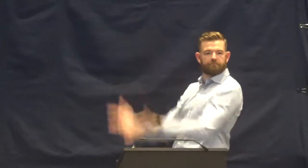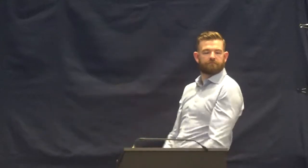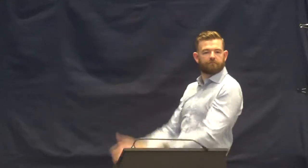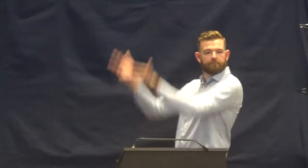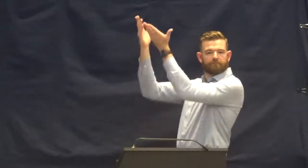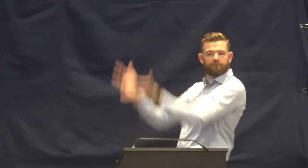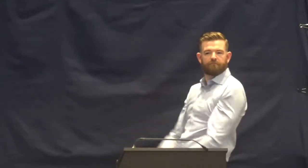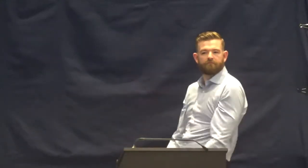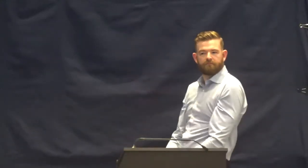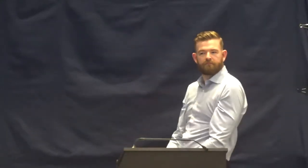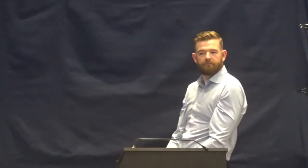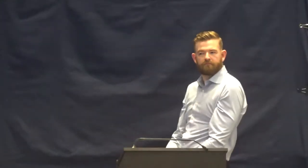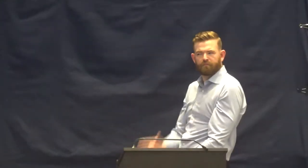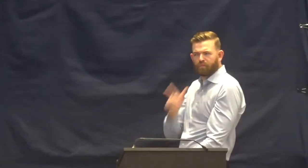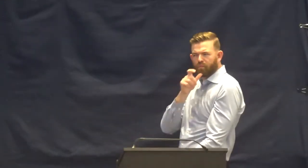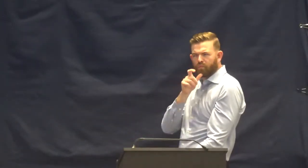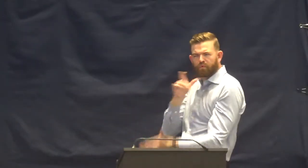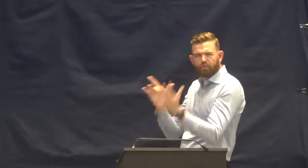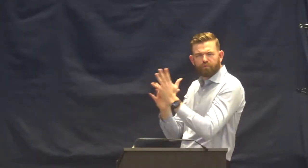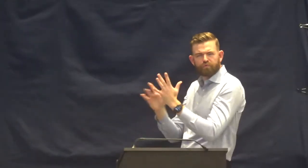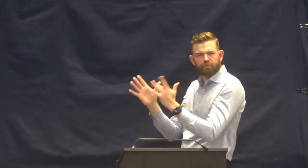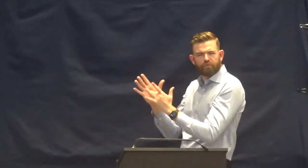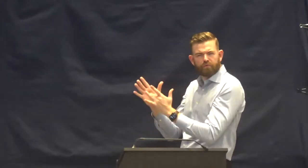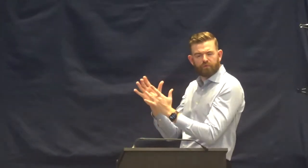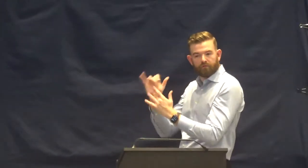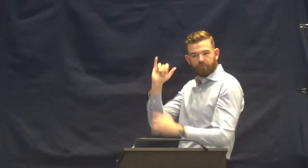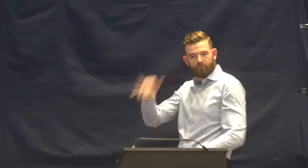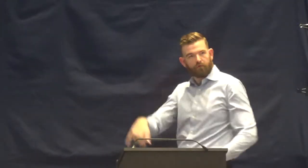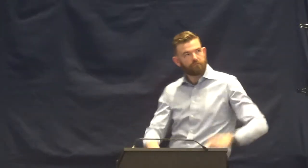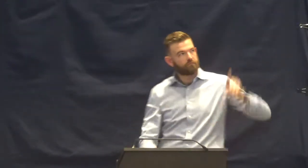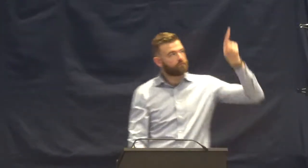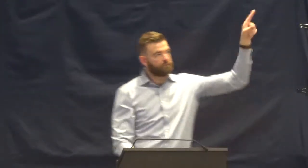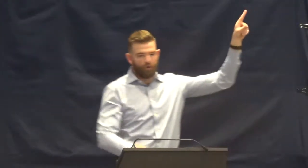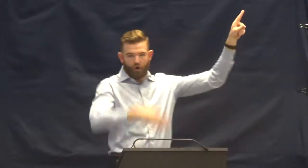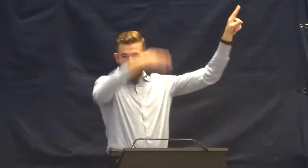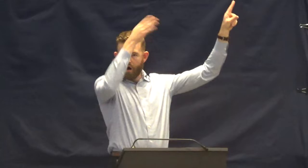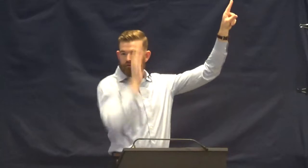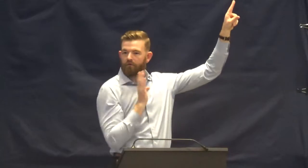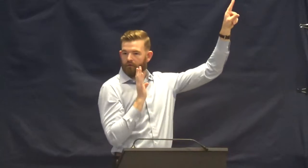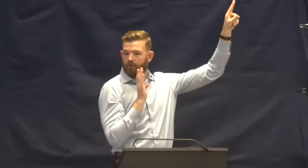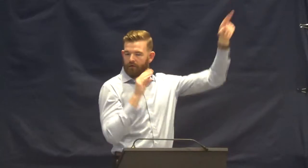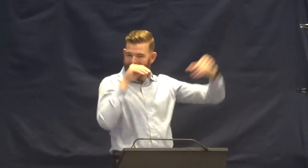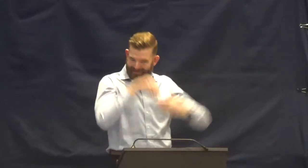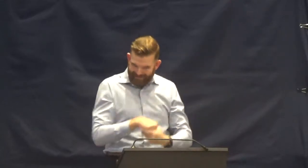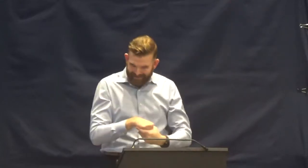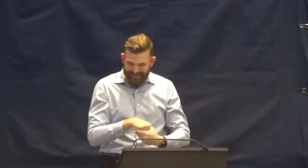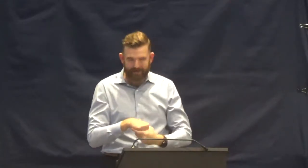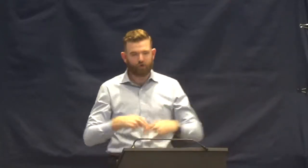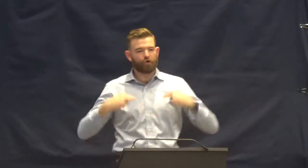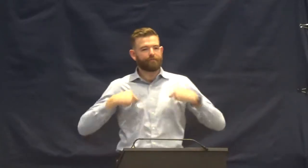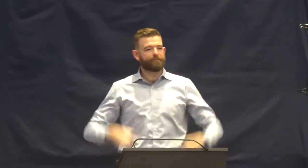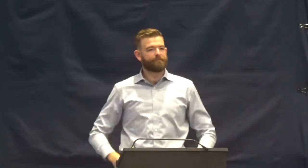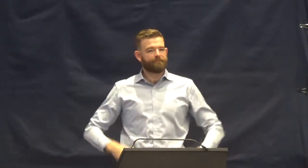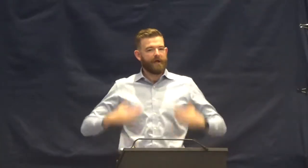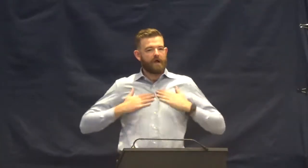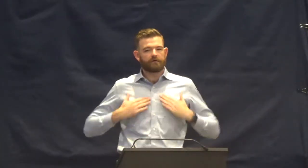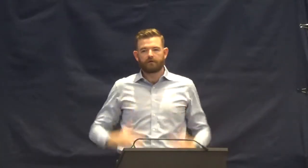that Jesus came as a person. And who was Jesus? Jesus was the embodiment